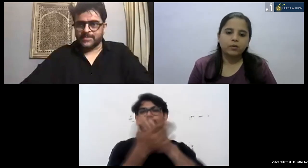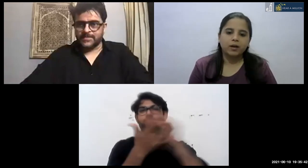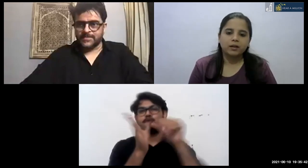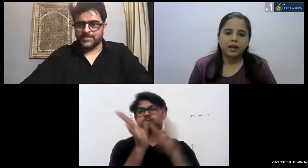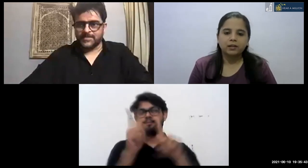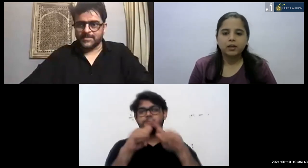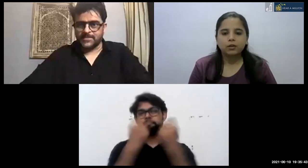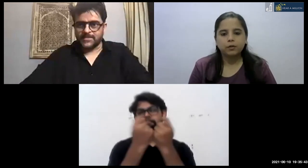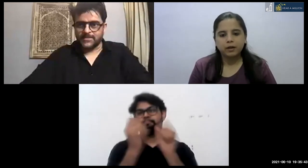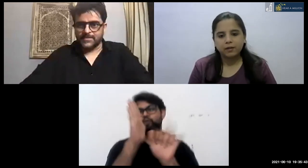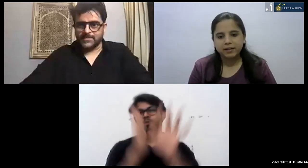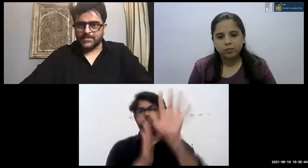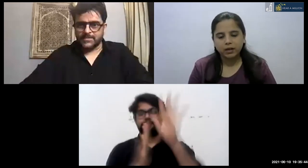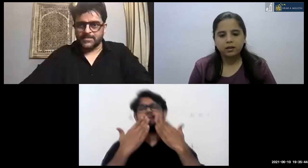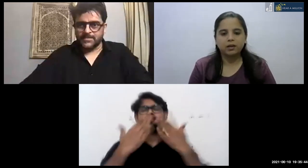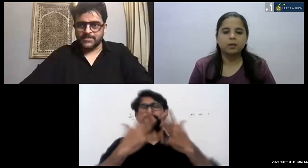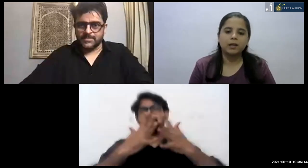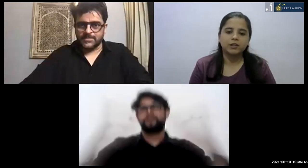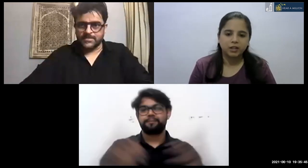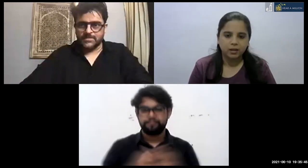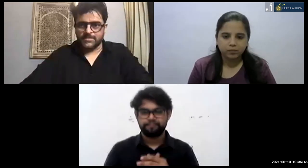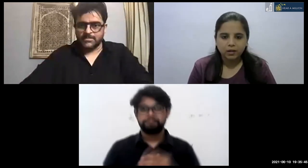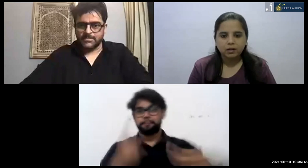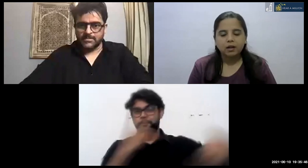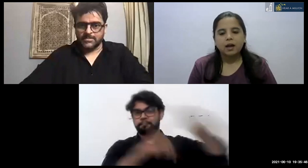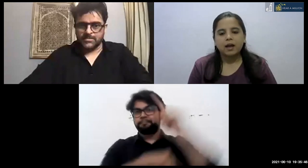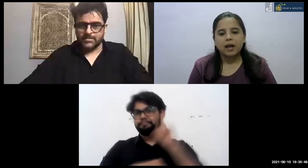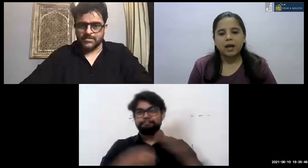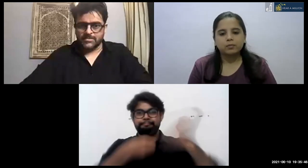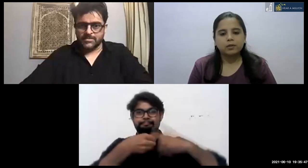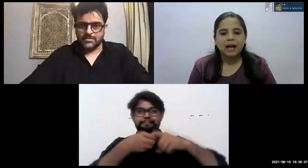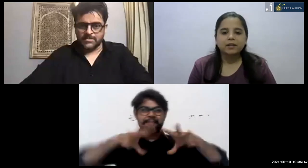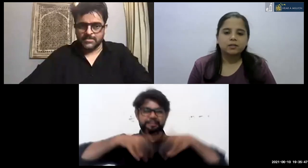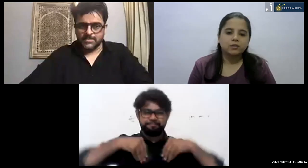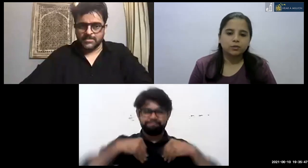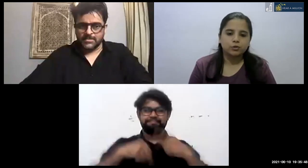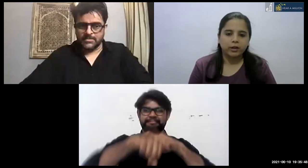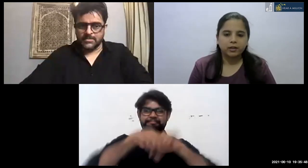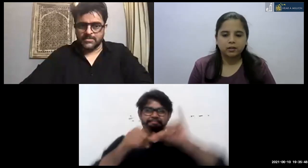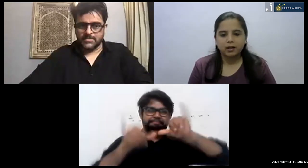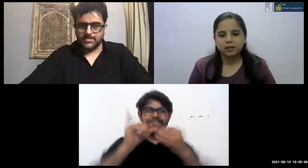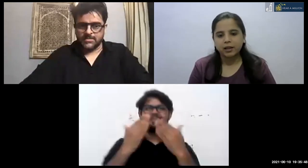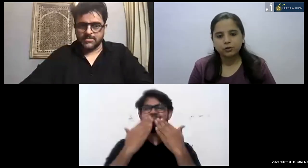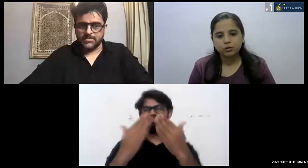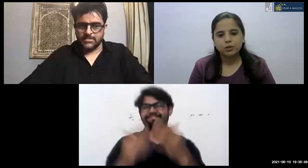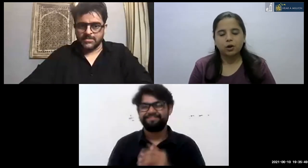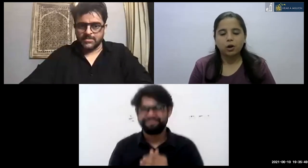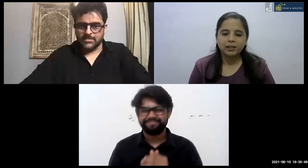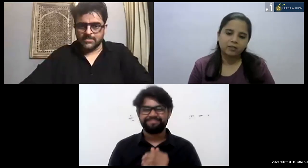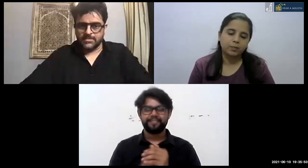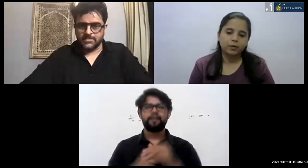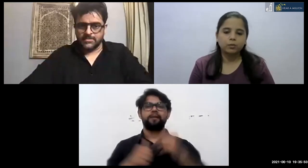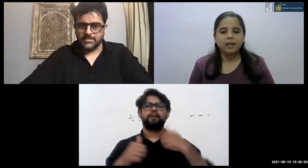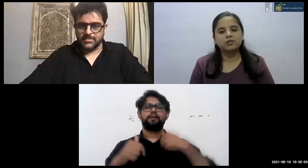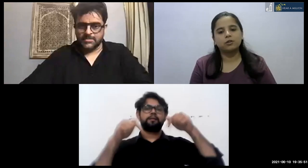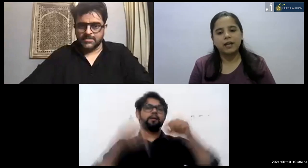Thank you, everyone, and thank you for inviting me here, a million team. I'm glad to join here, and thank you so much, all the